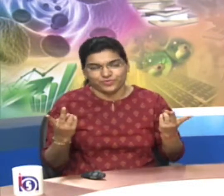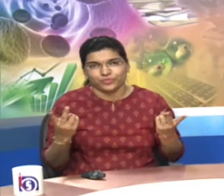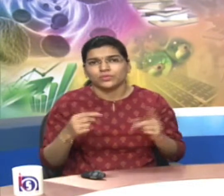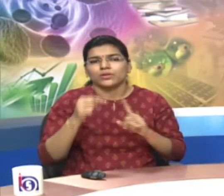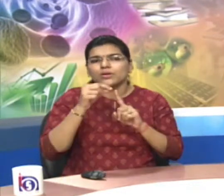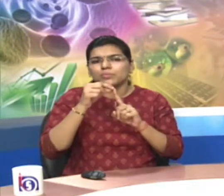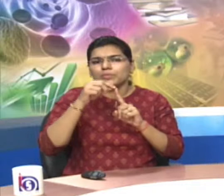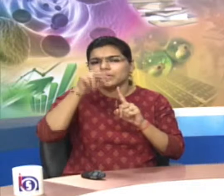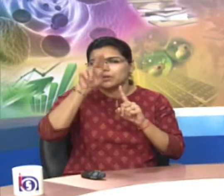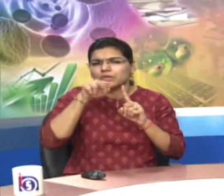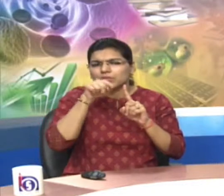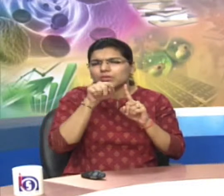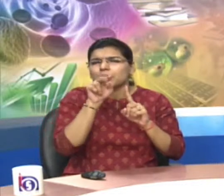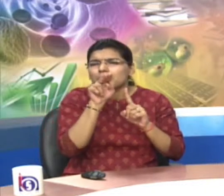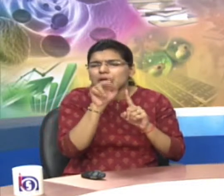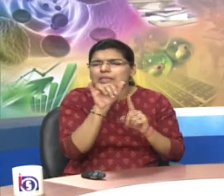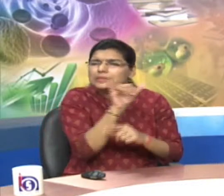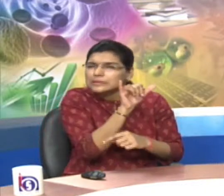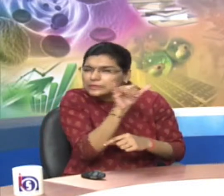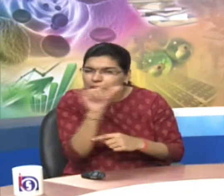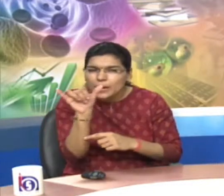this painter is used in a little different way.